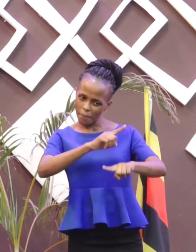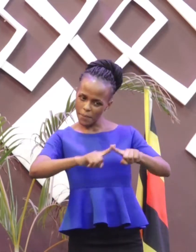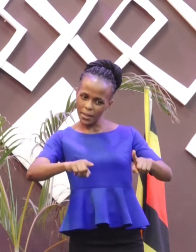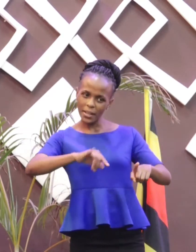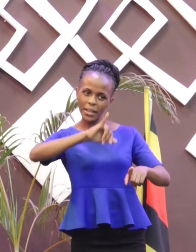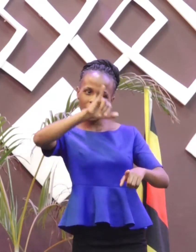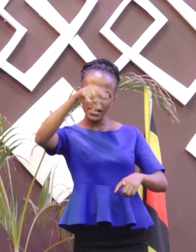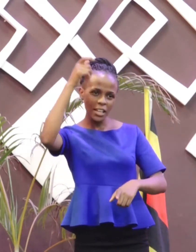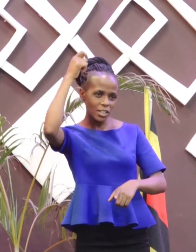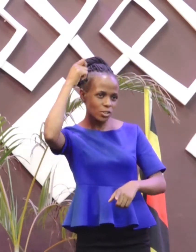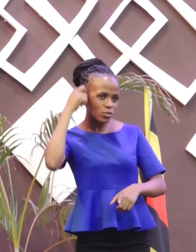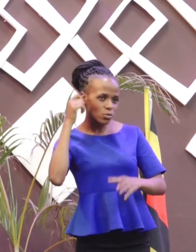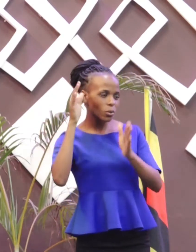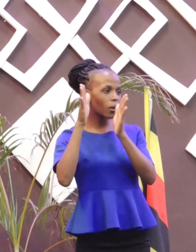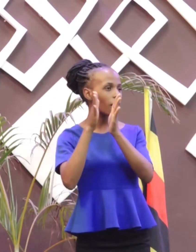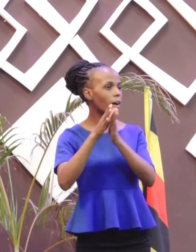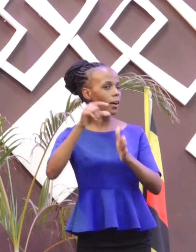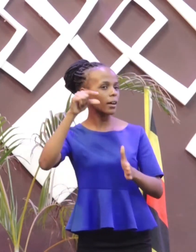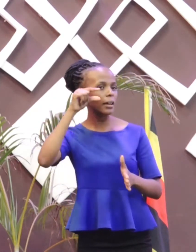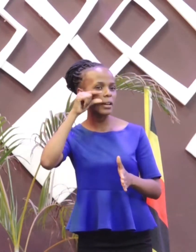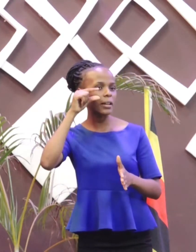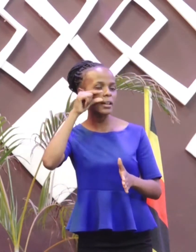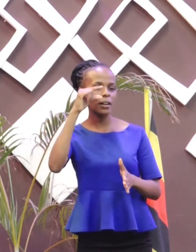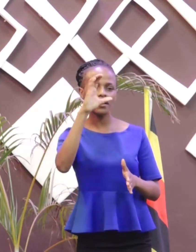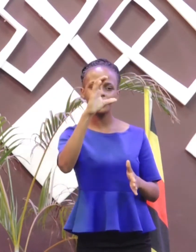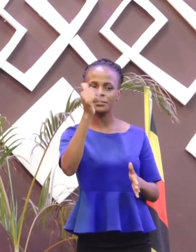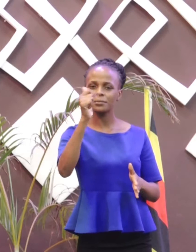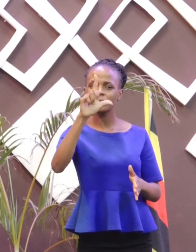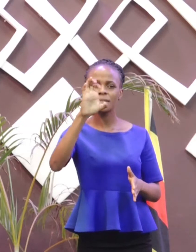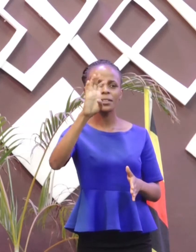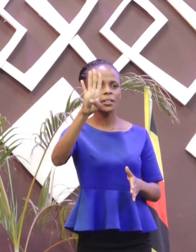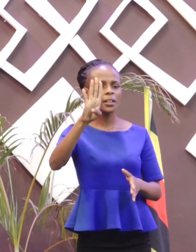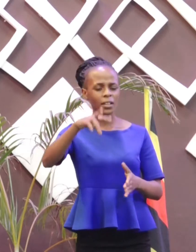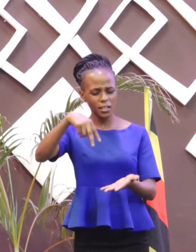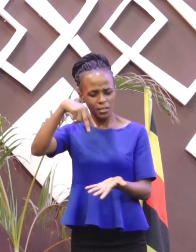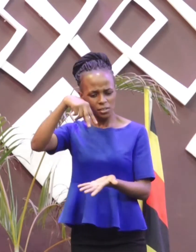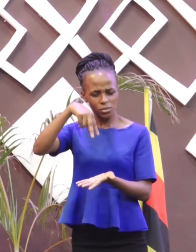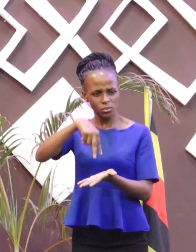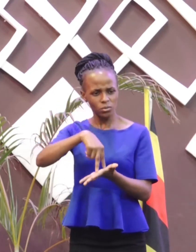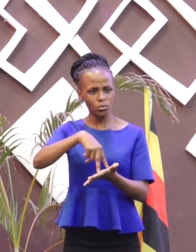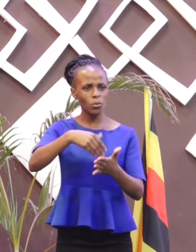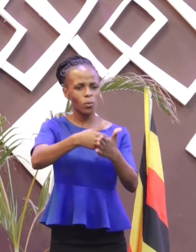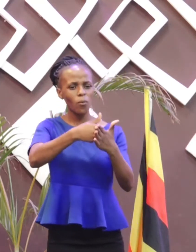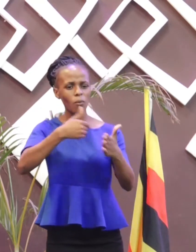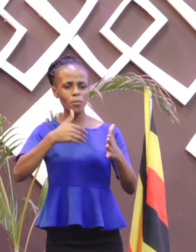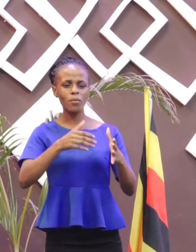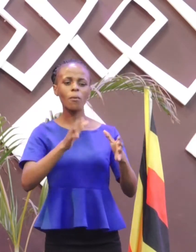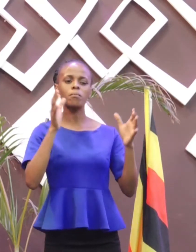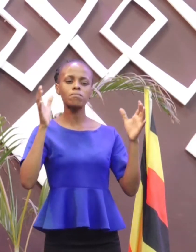Joshua and Caleb, naye Joshua ne Caleb, they stood before the